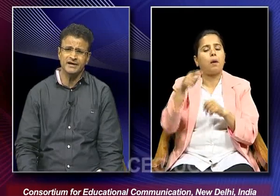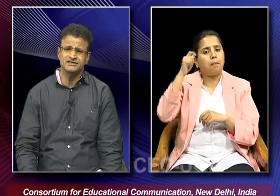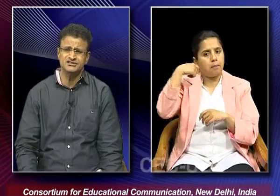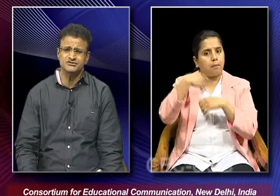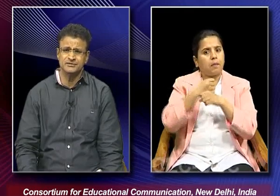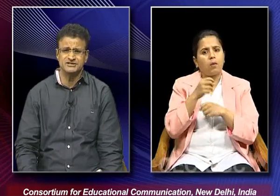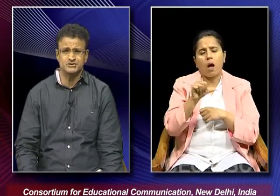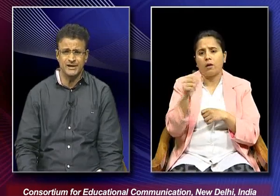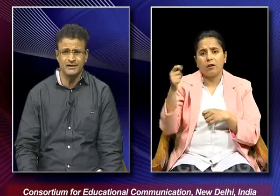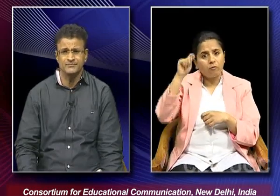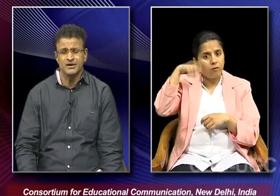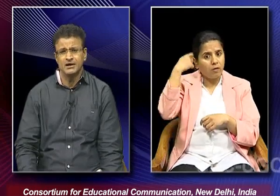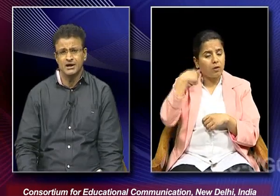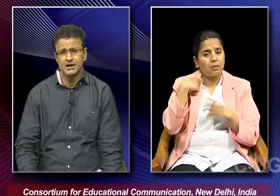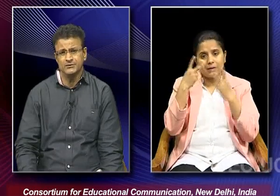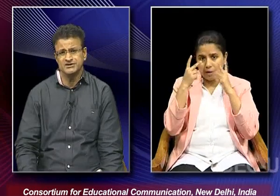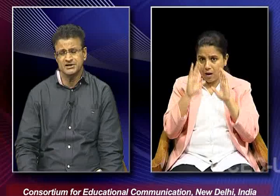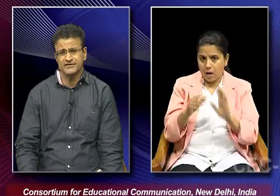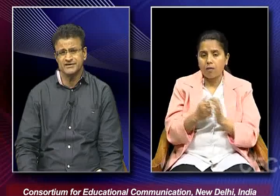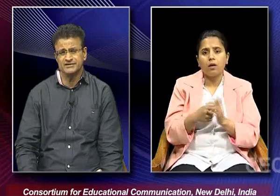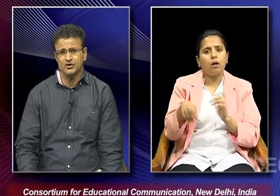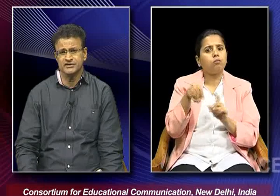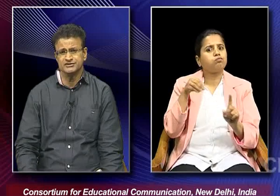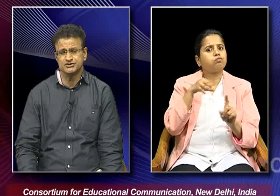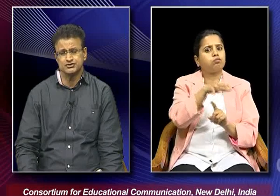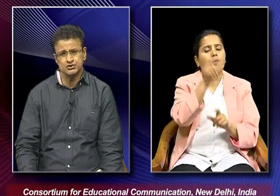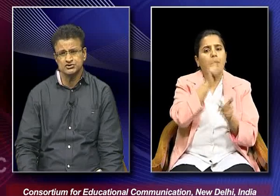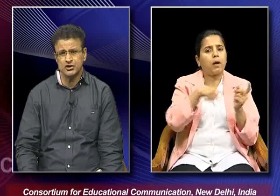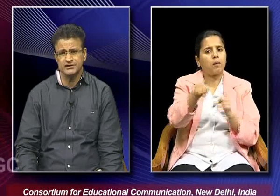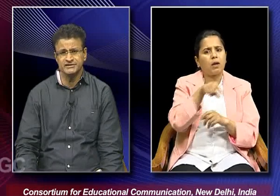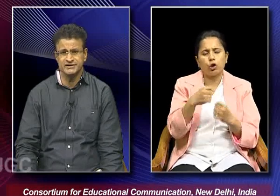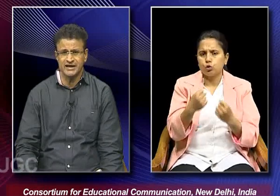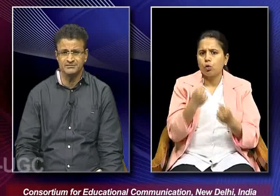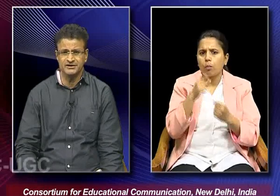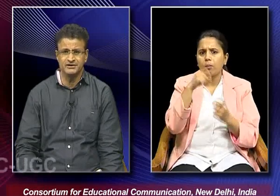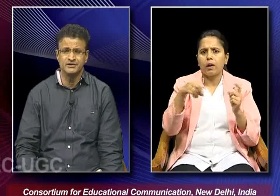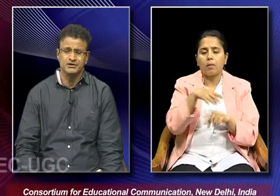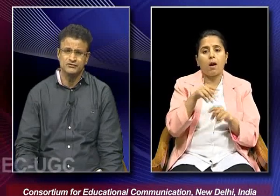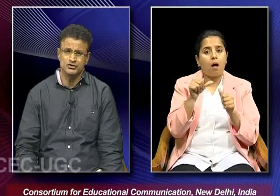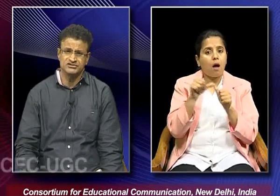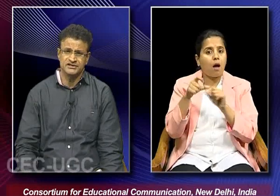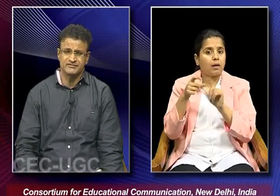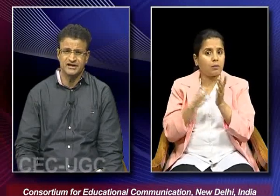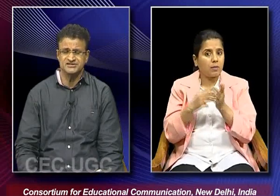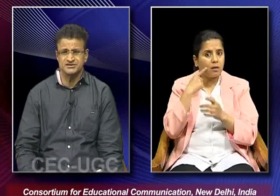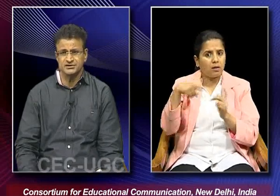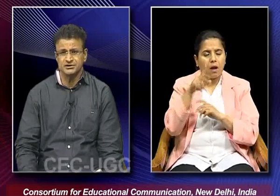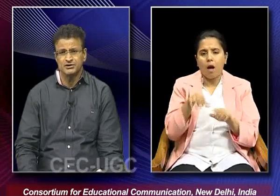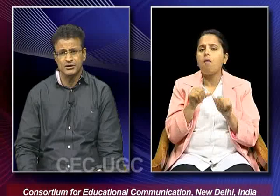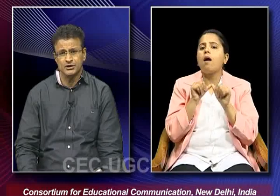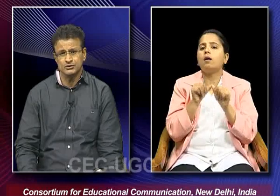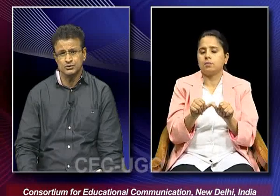and other such films as well, which affected the audience so strongly that Aadmi was in a way